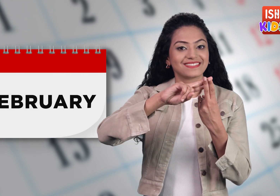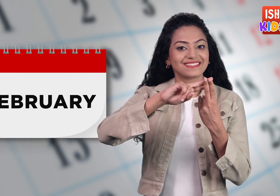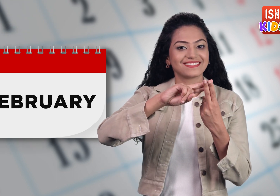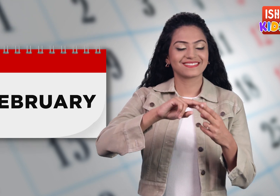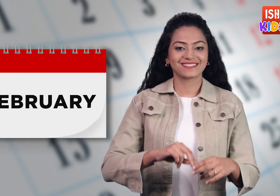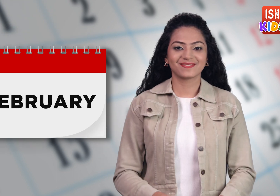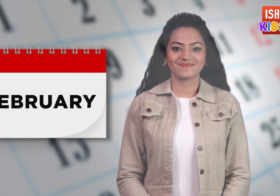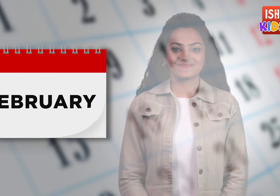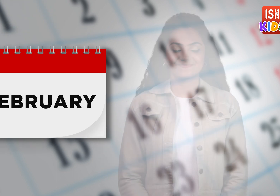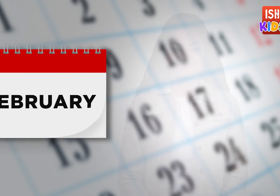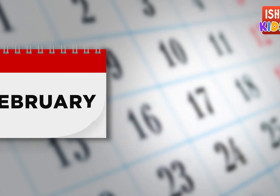February,